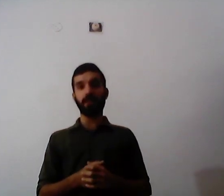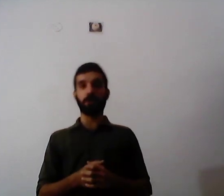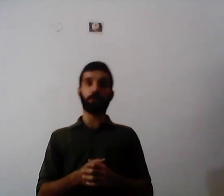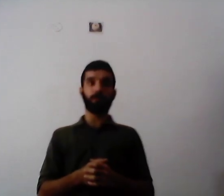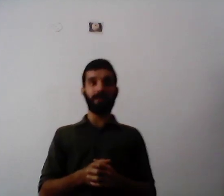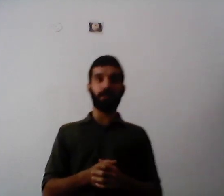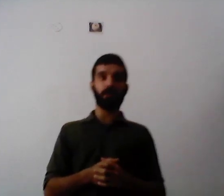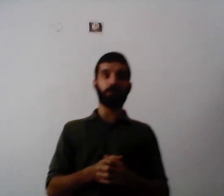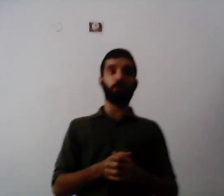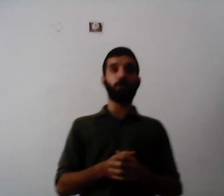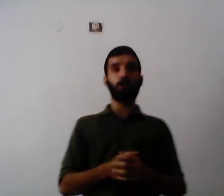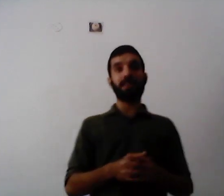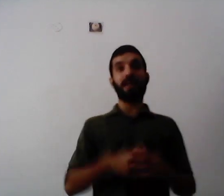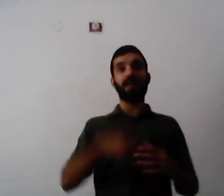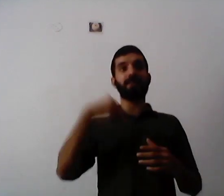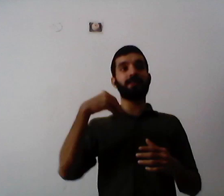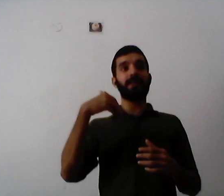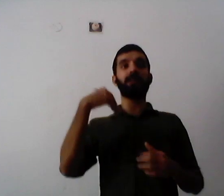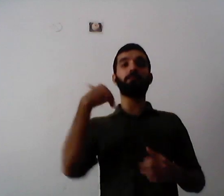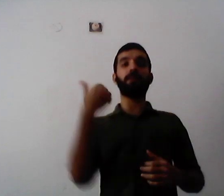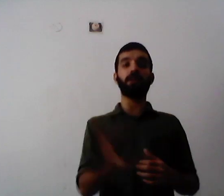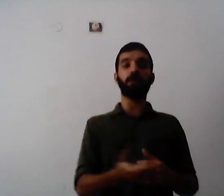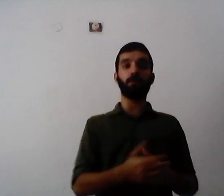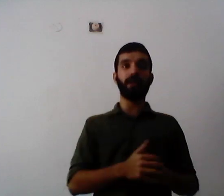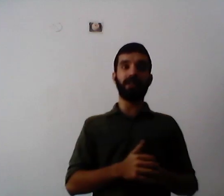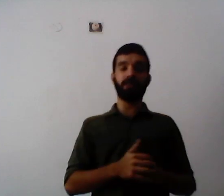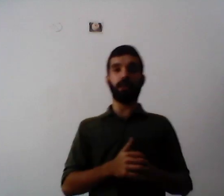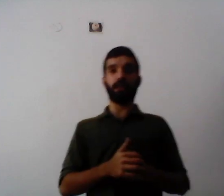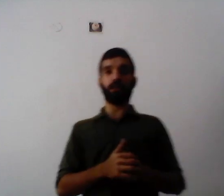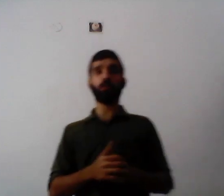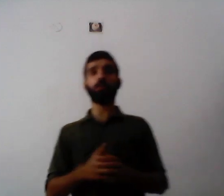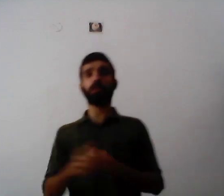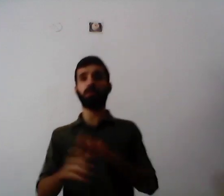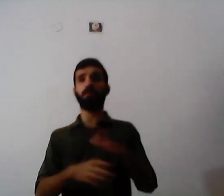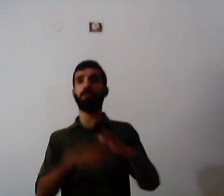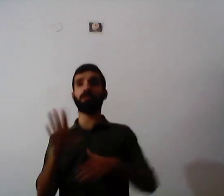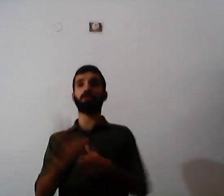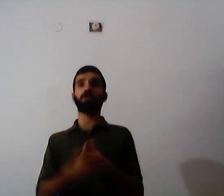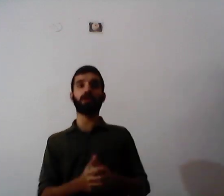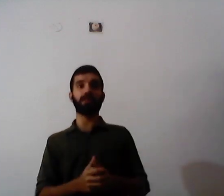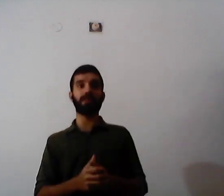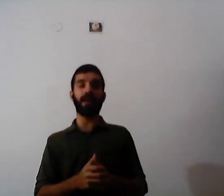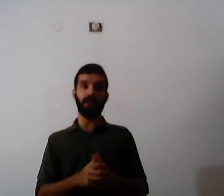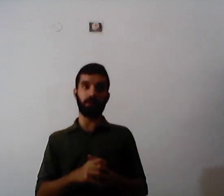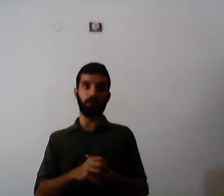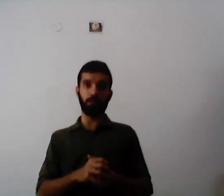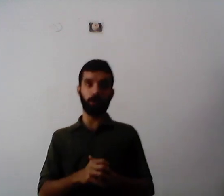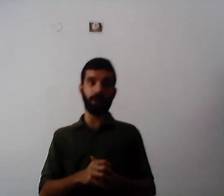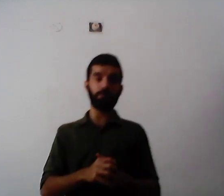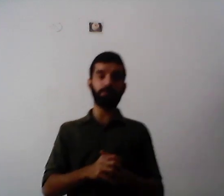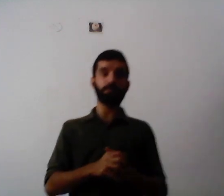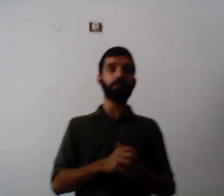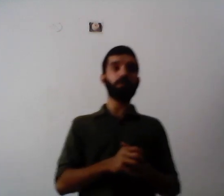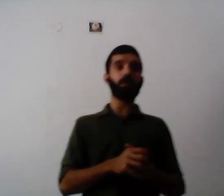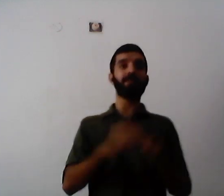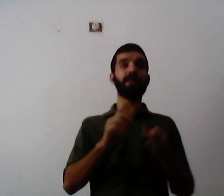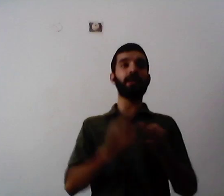applications of Henry's law that is explained in your NCERT. So we'll just discuss that as well. Okay. Second one